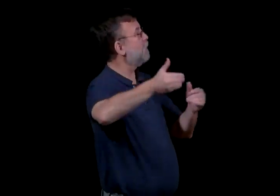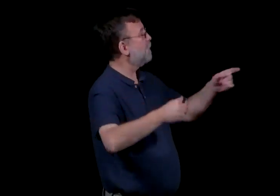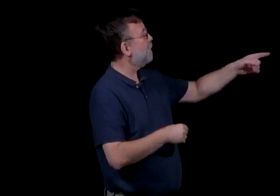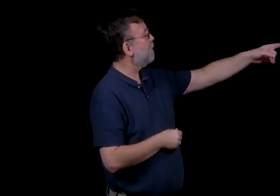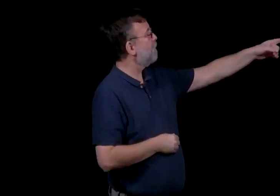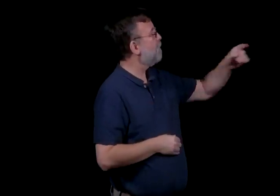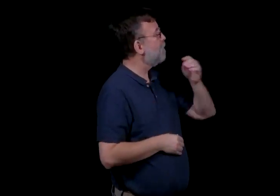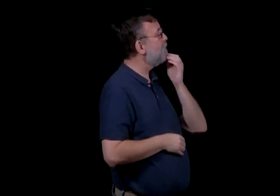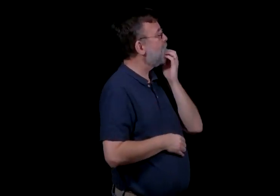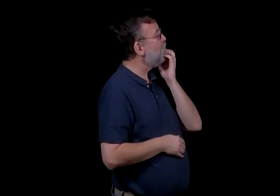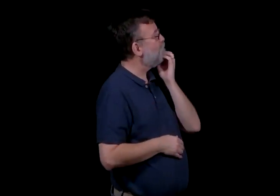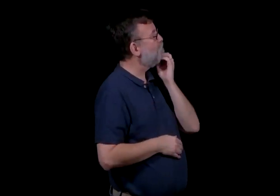Now the next slide.